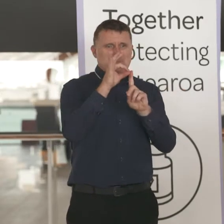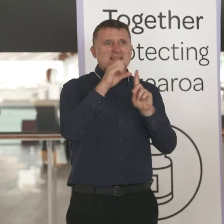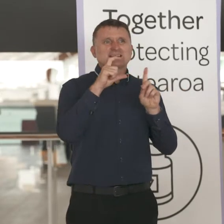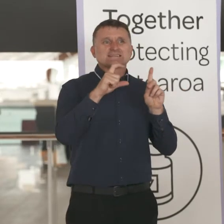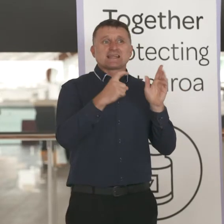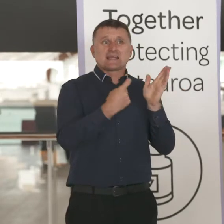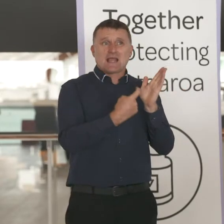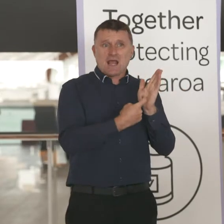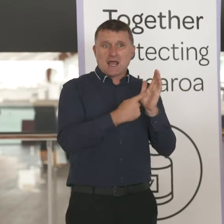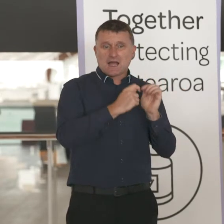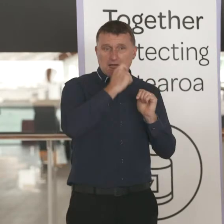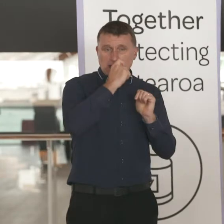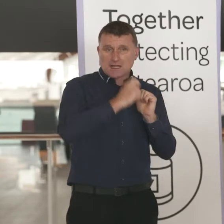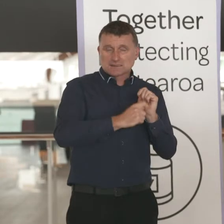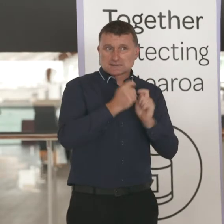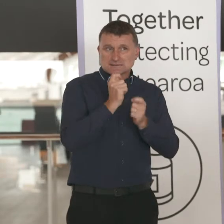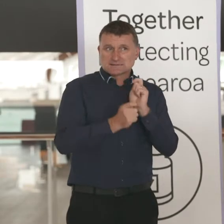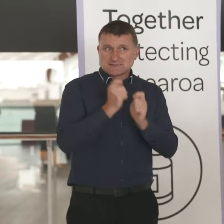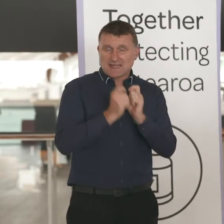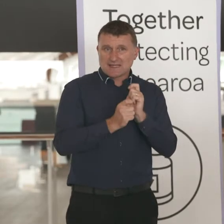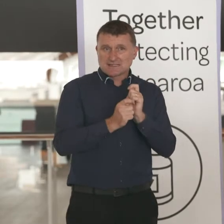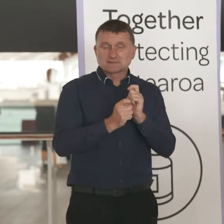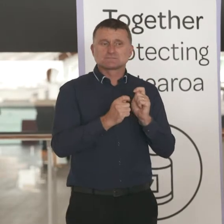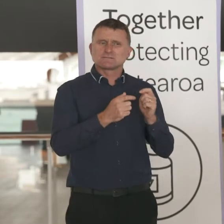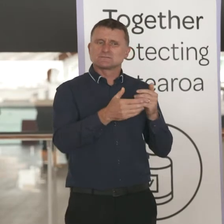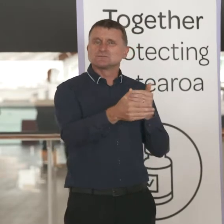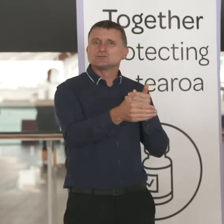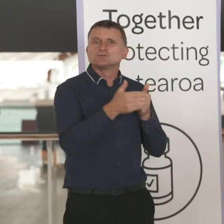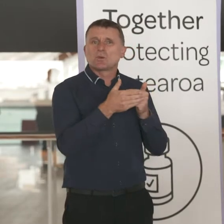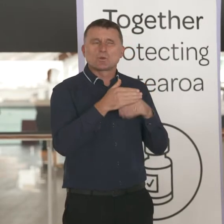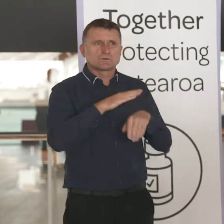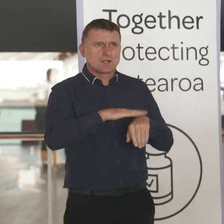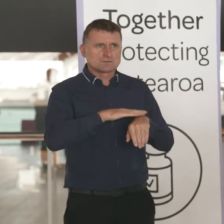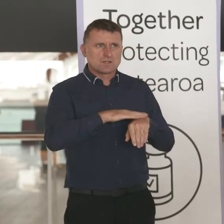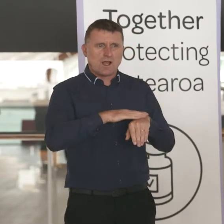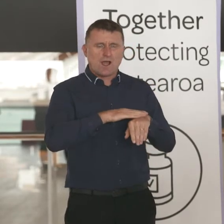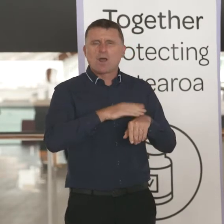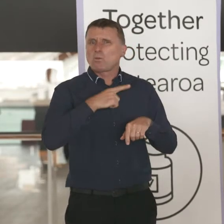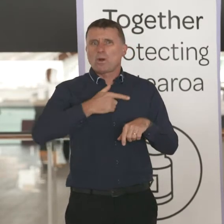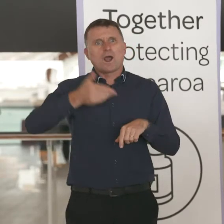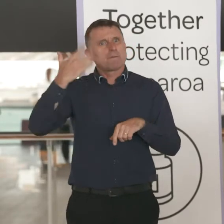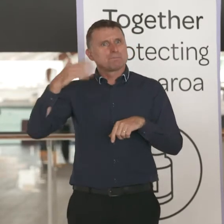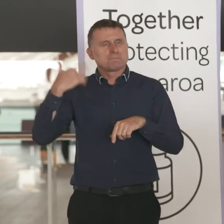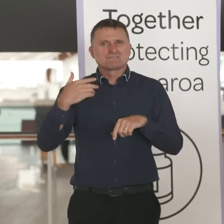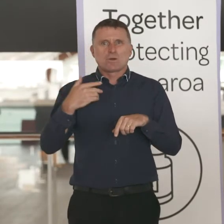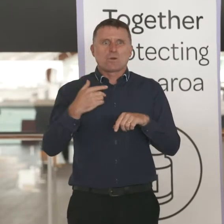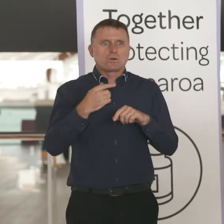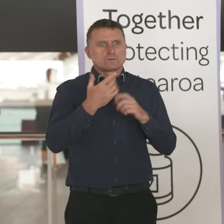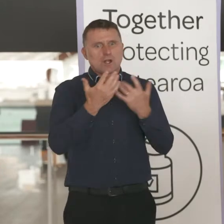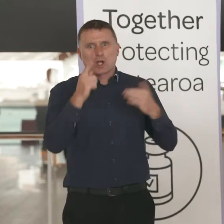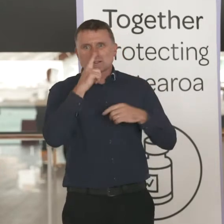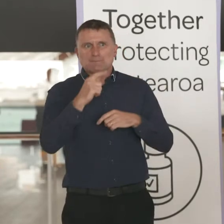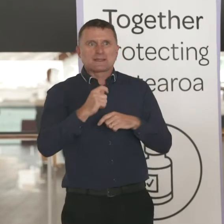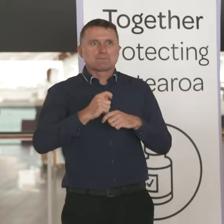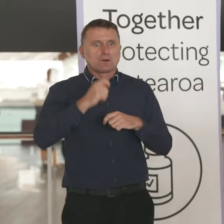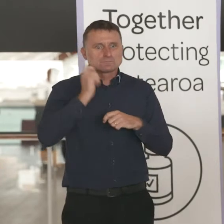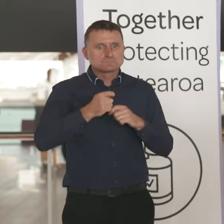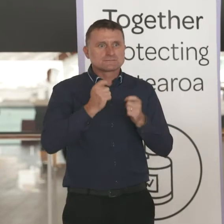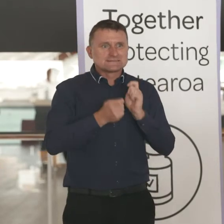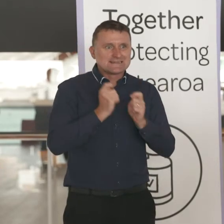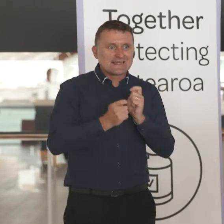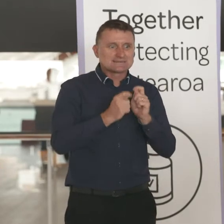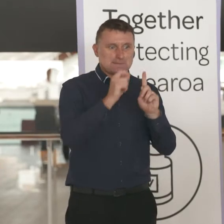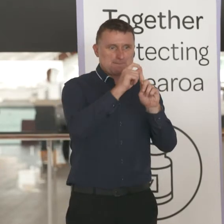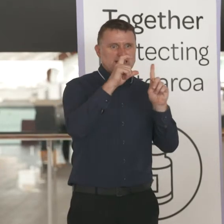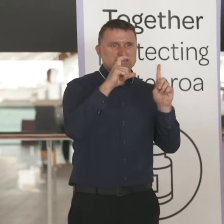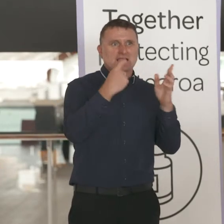turnarounds are much lower than that because of the volume of PCR tests that came down with the introduction of RAT tests. So I'd be